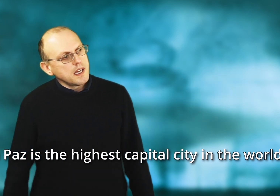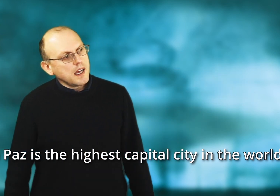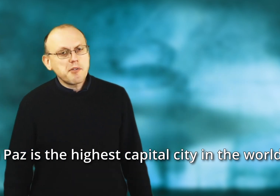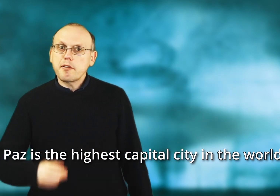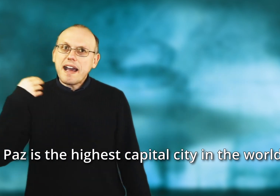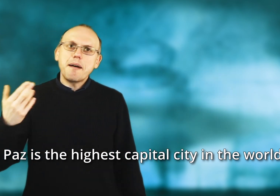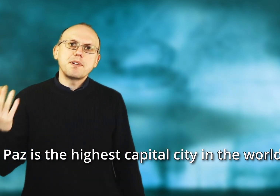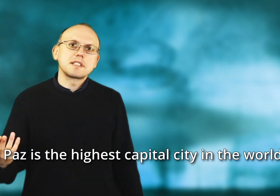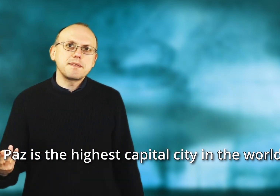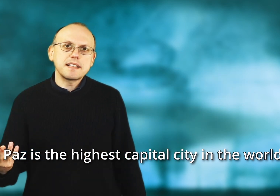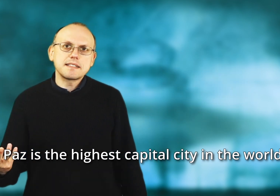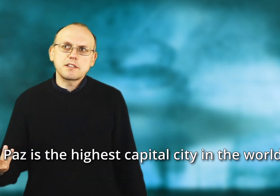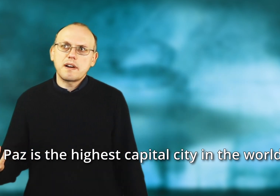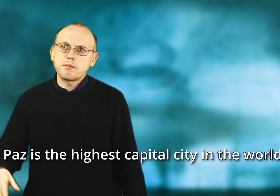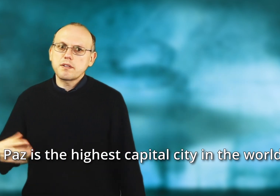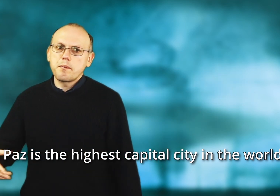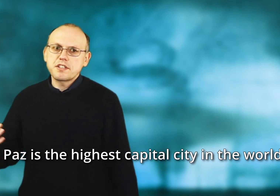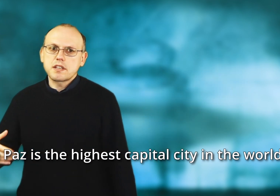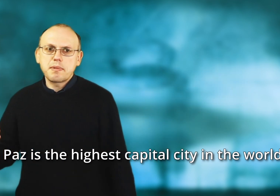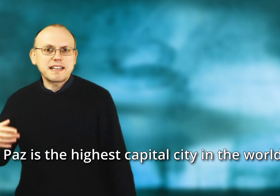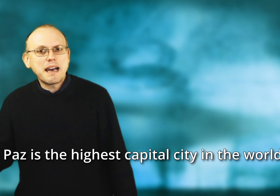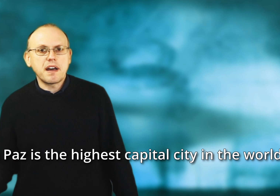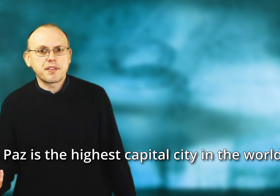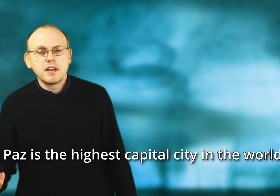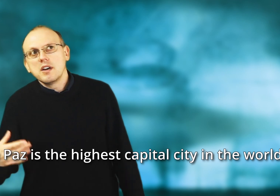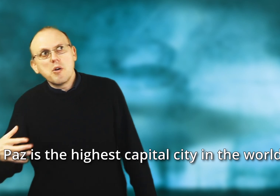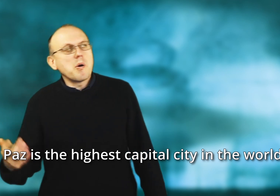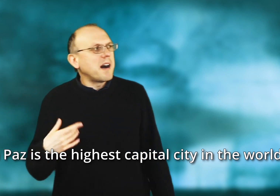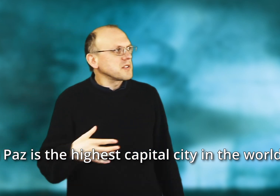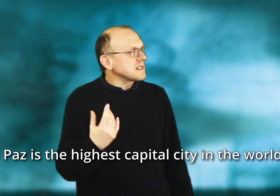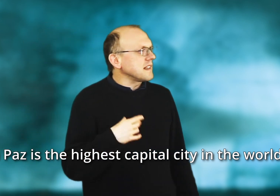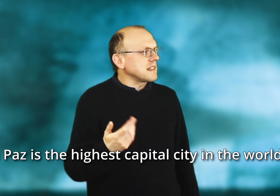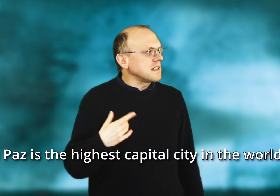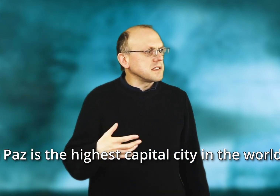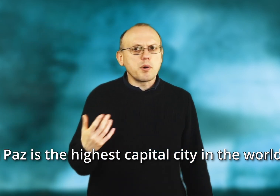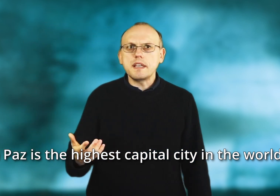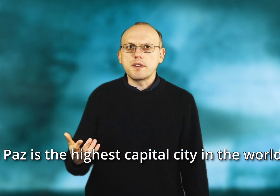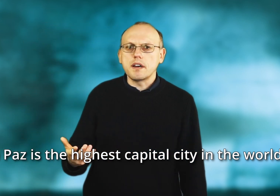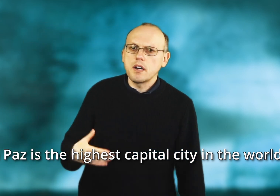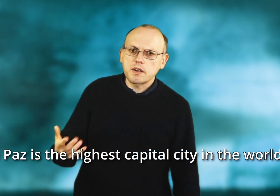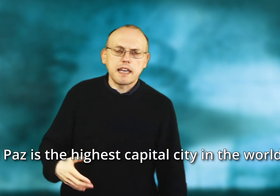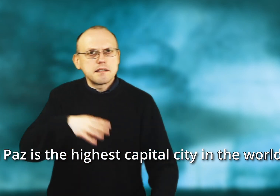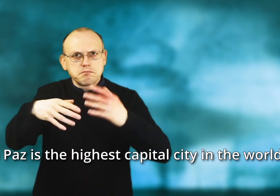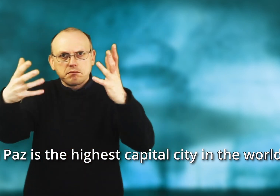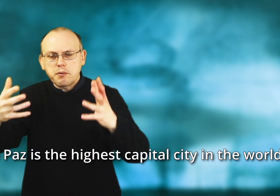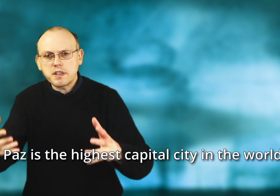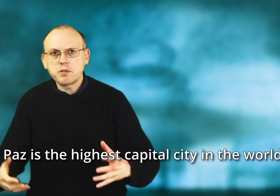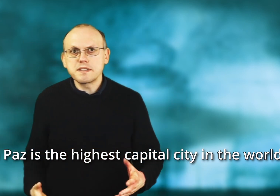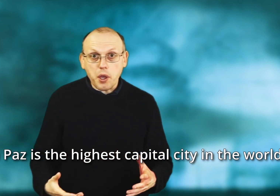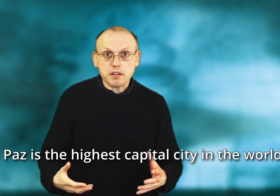However, what happens if I decide to add more information about La Paz? Oh, I want to say that it is in Bolivia. Okay. I'm going to insert